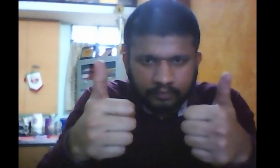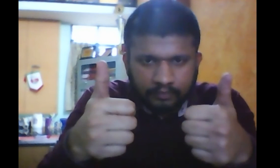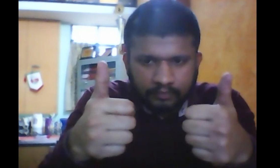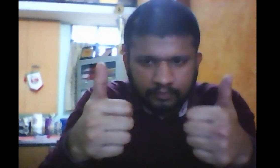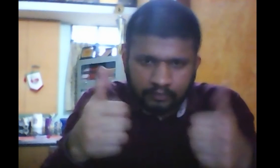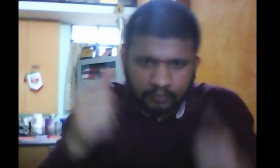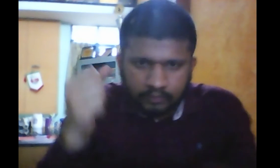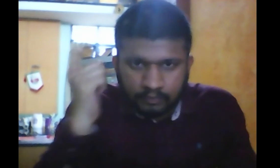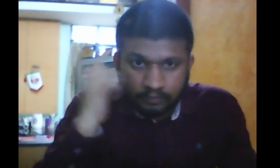Good?